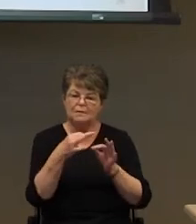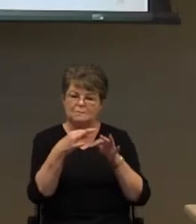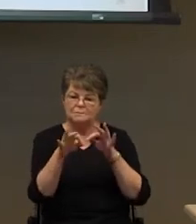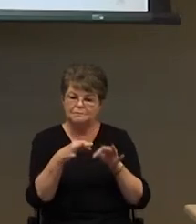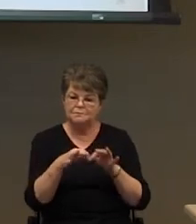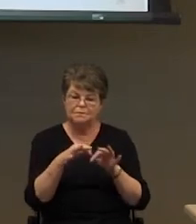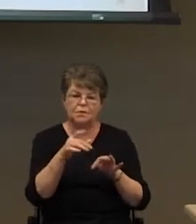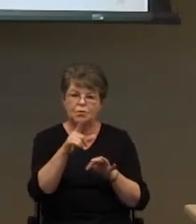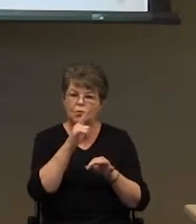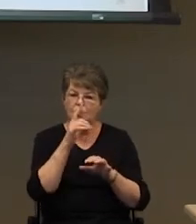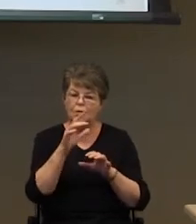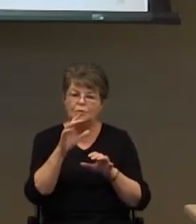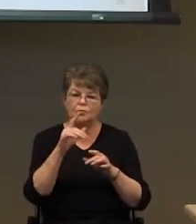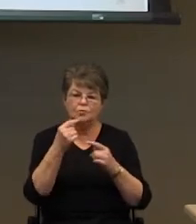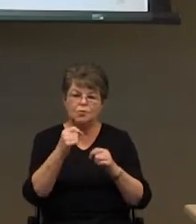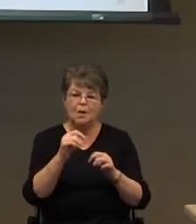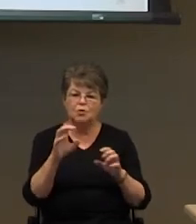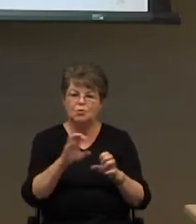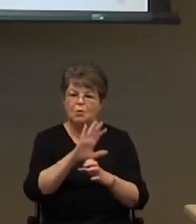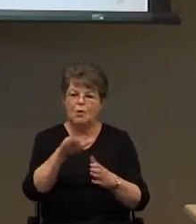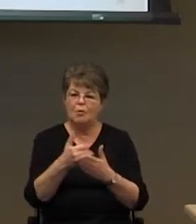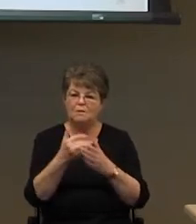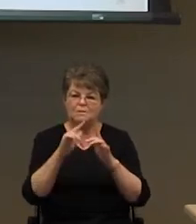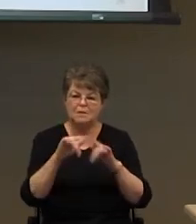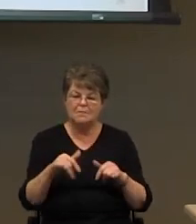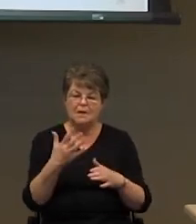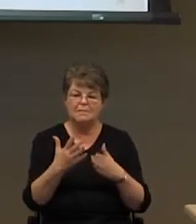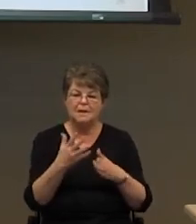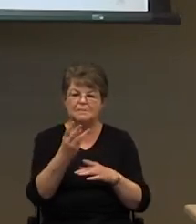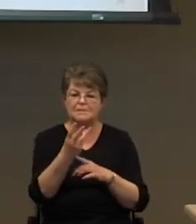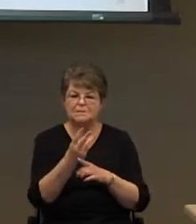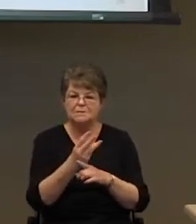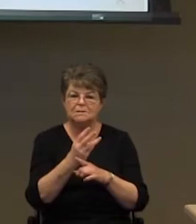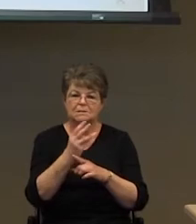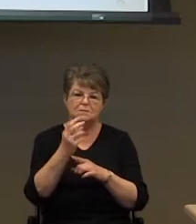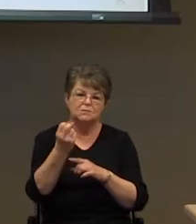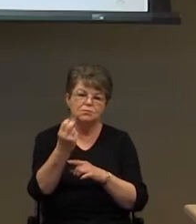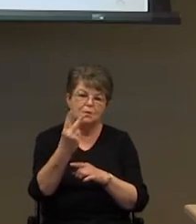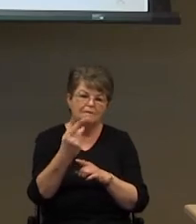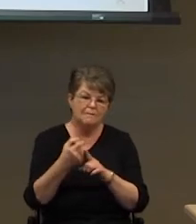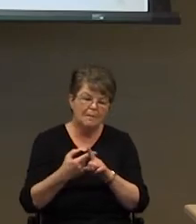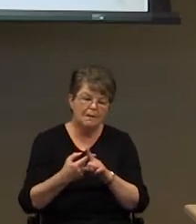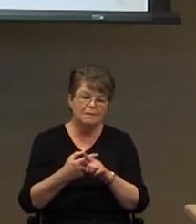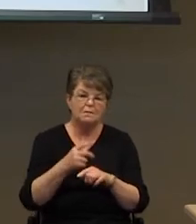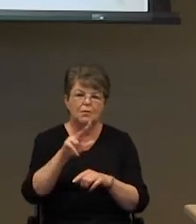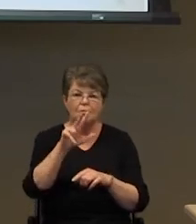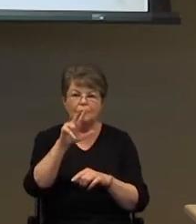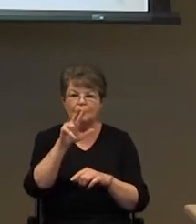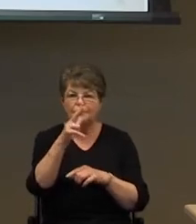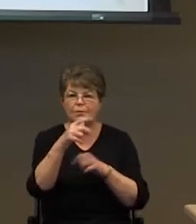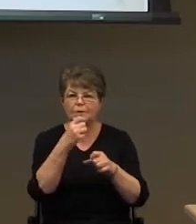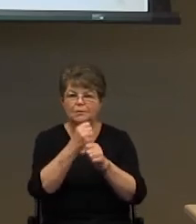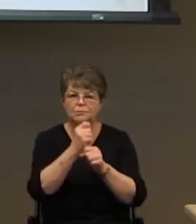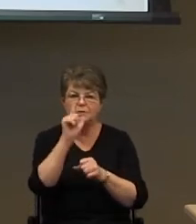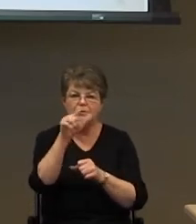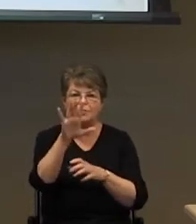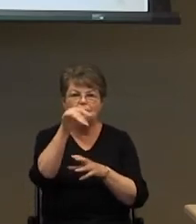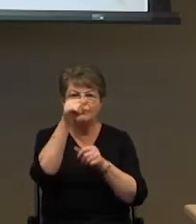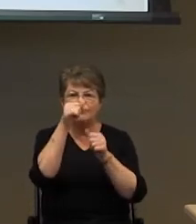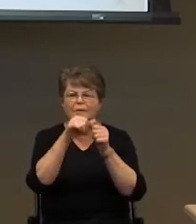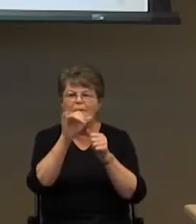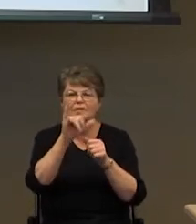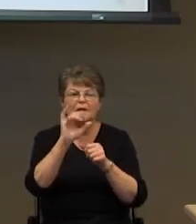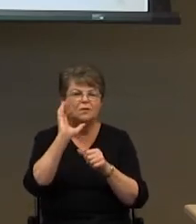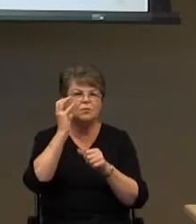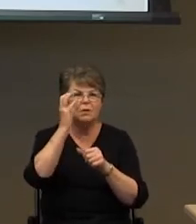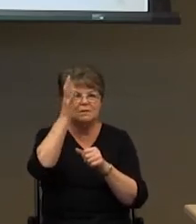pursue all of them at one time. 6 months, 12 months, 36 months down the line, you're going to say, hey, I remember that crazy guy from DC